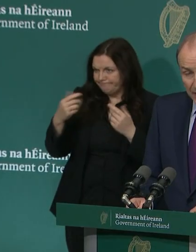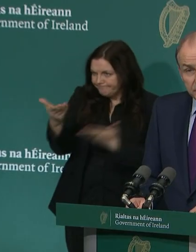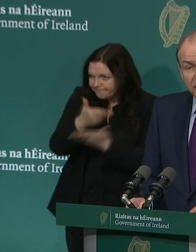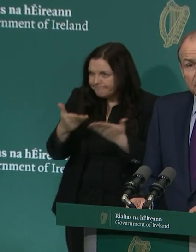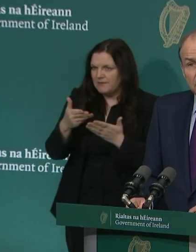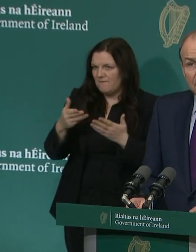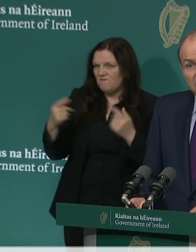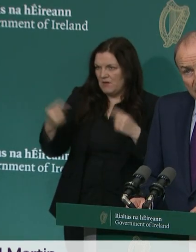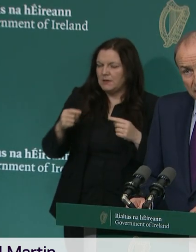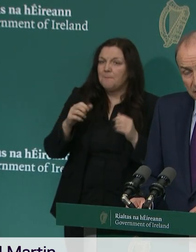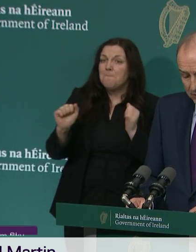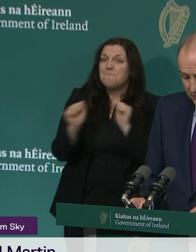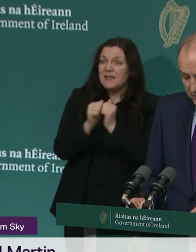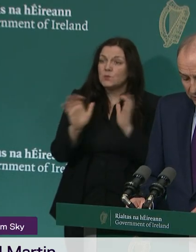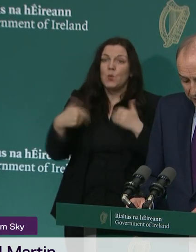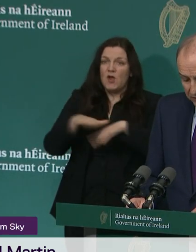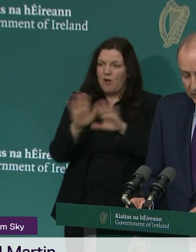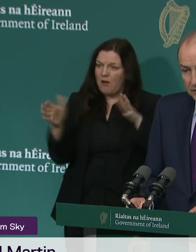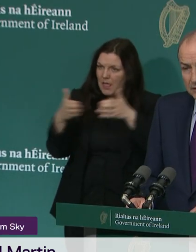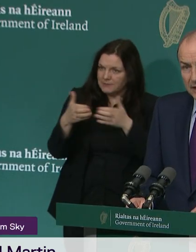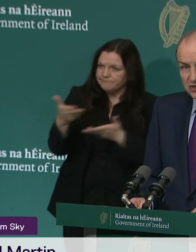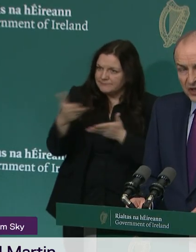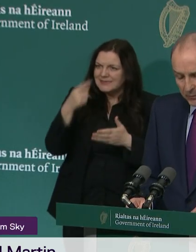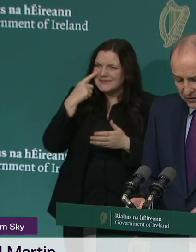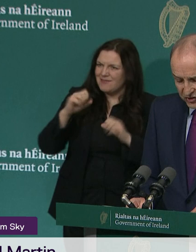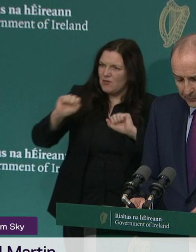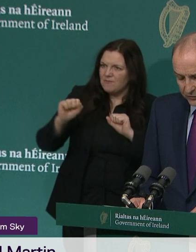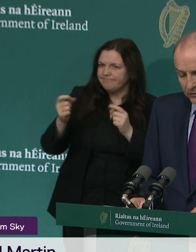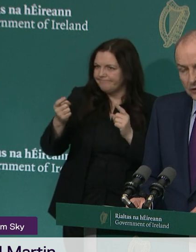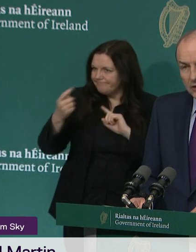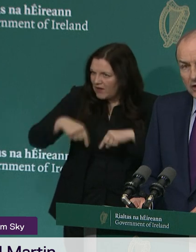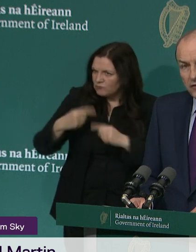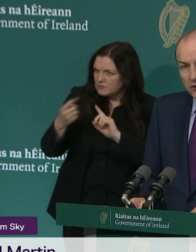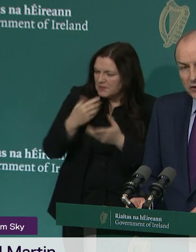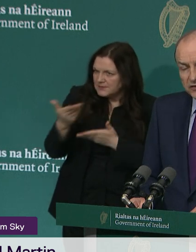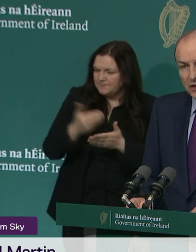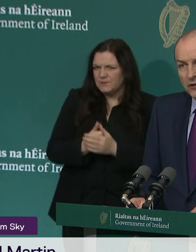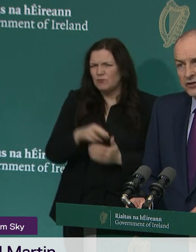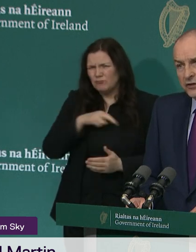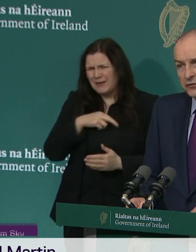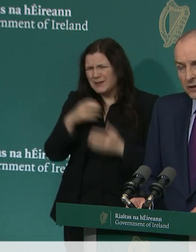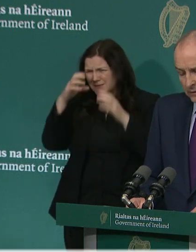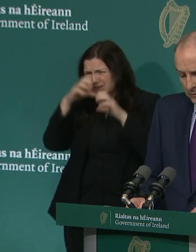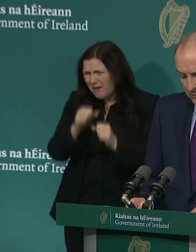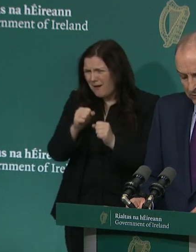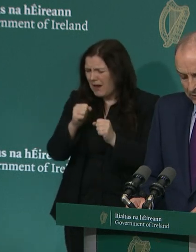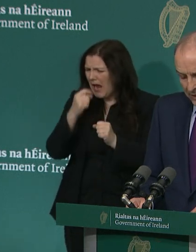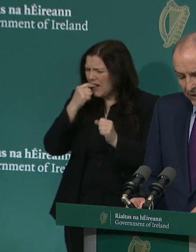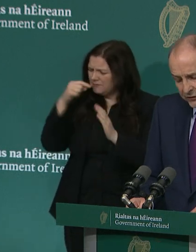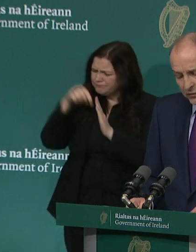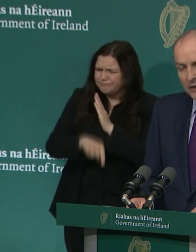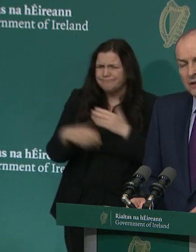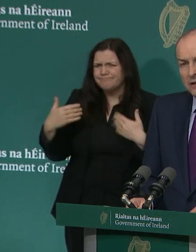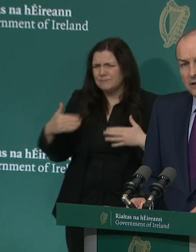report describes a dark, difficult and shameful chapter of very recent Irish history,